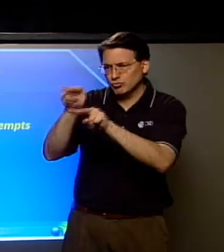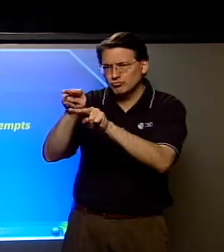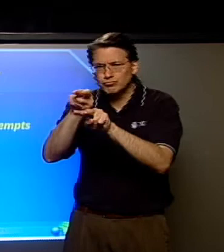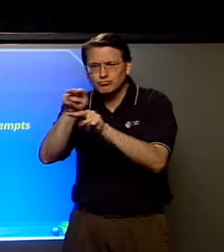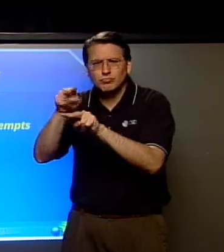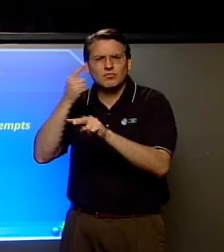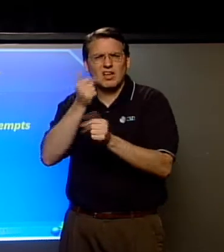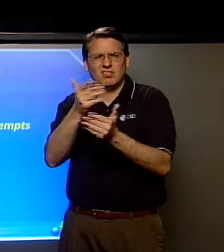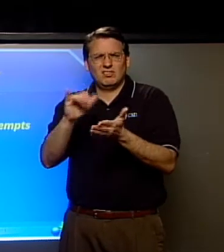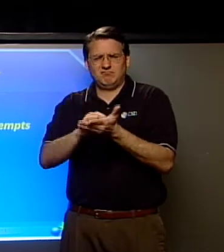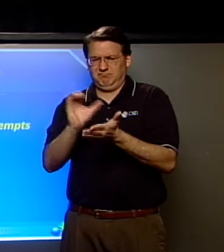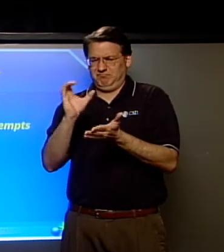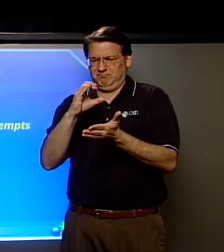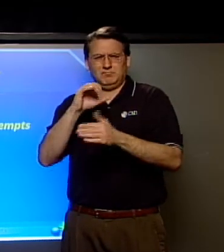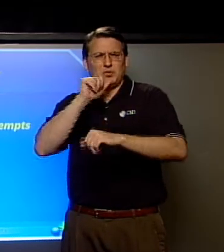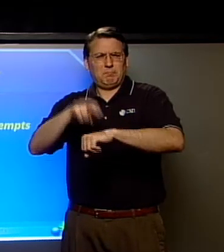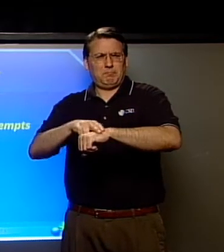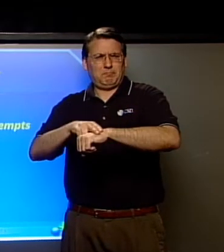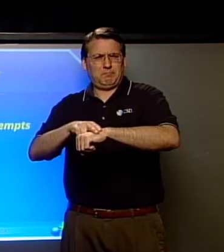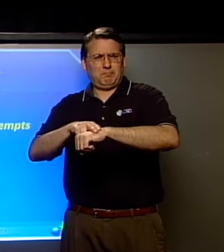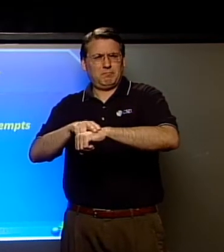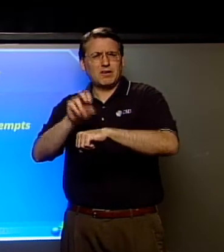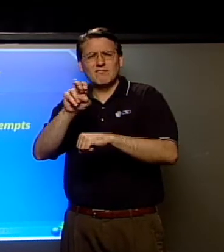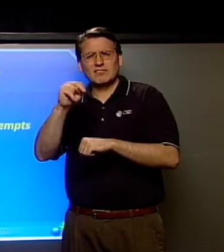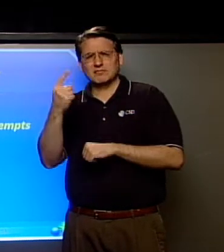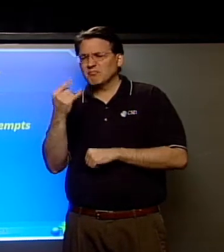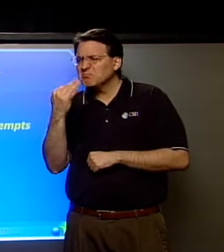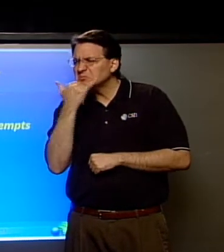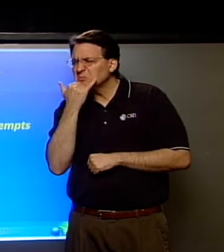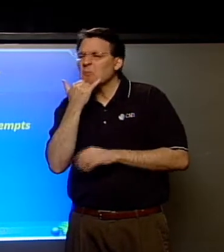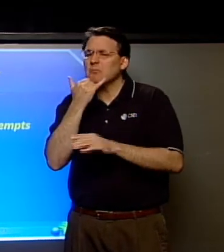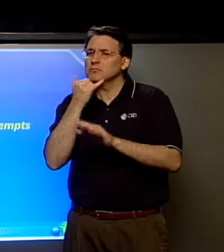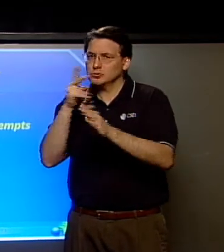It's important to be aware and be alert and watchful.